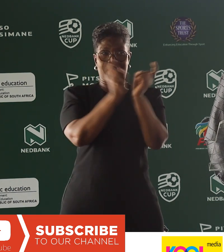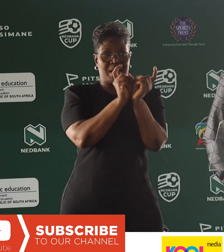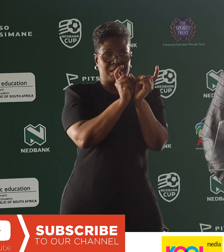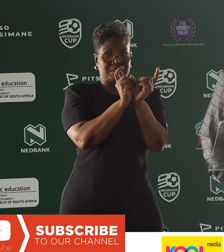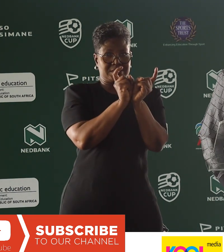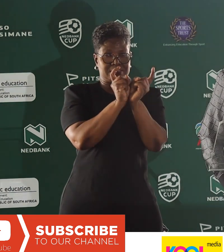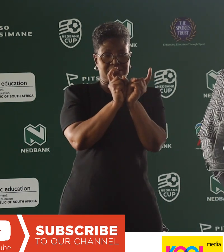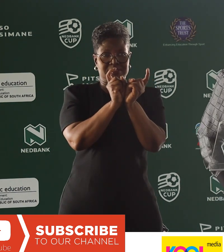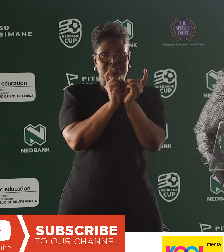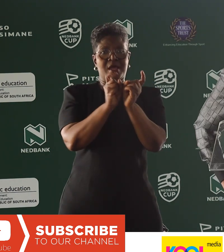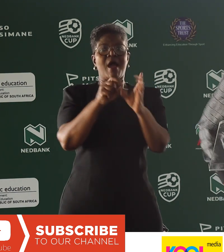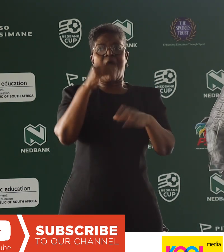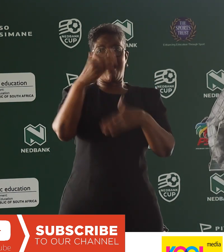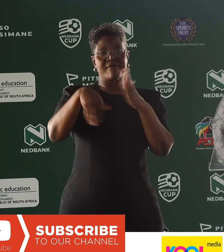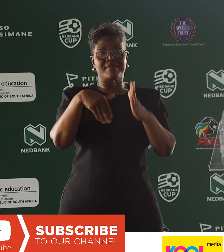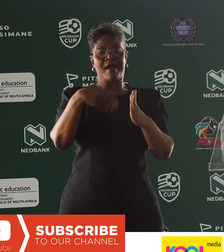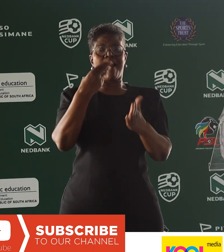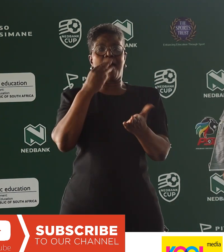immediately after our appointment.